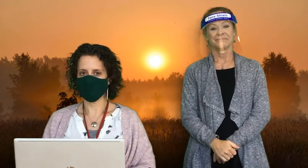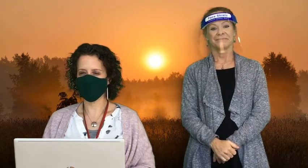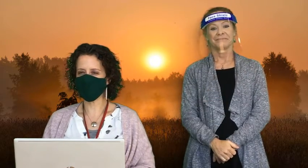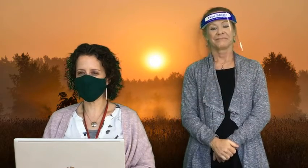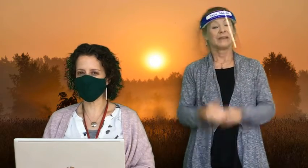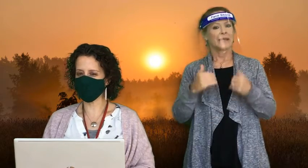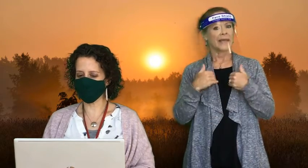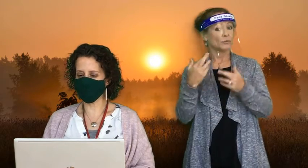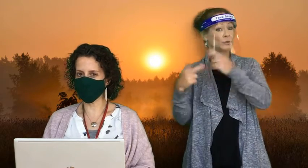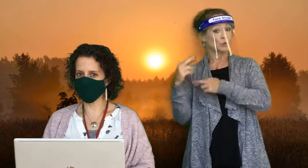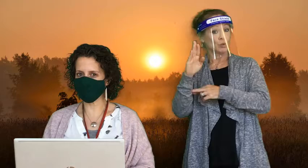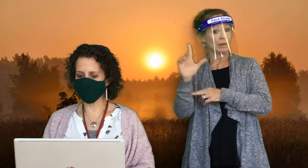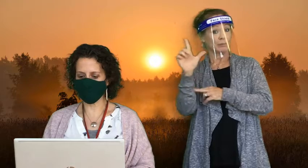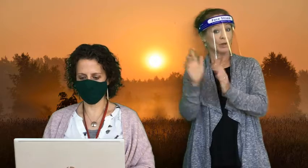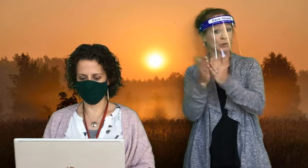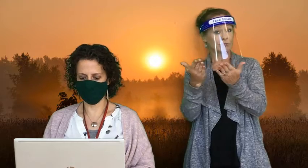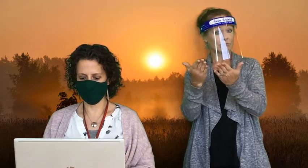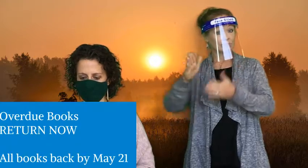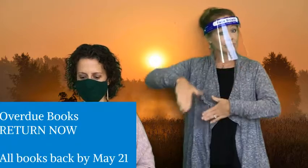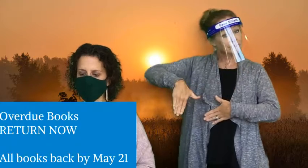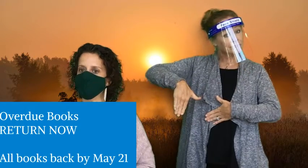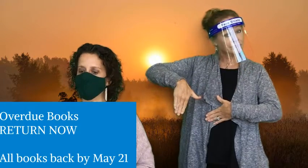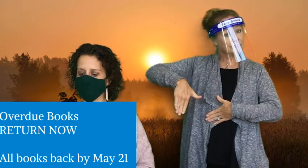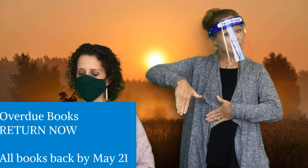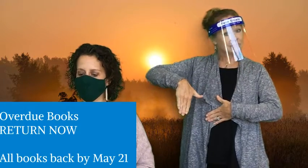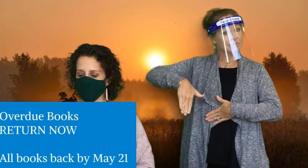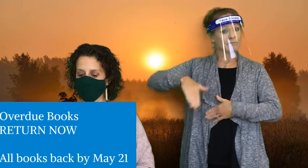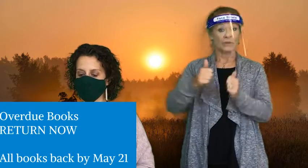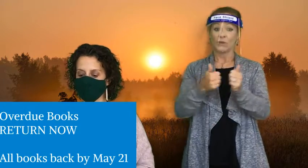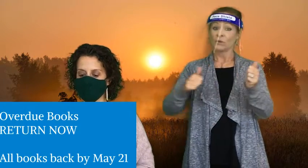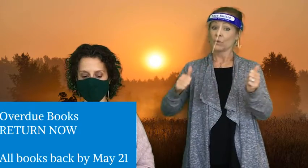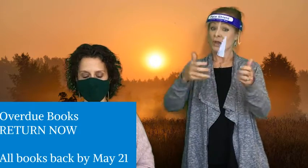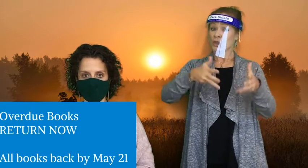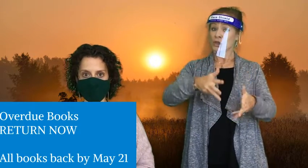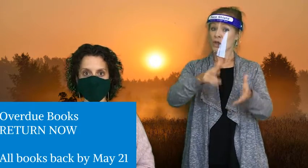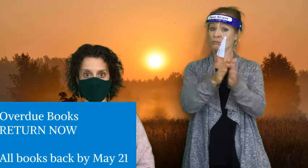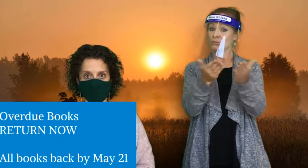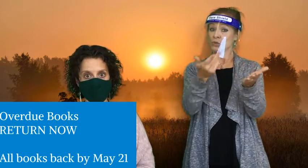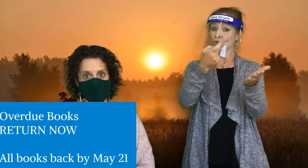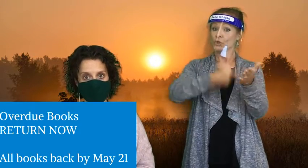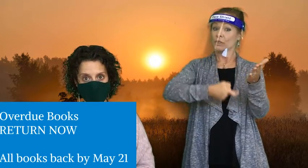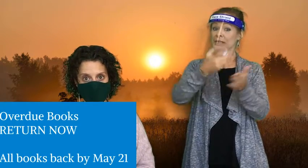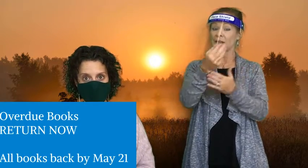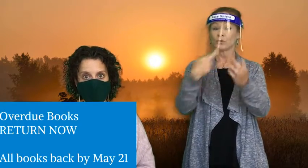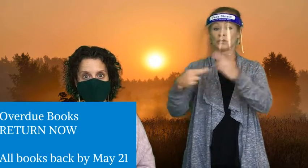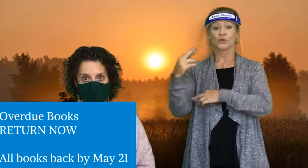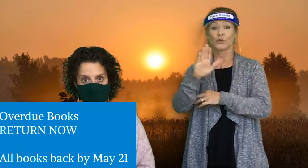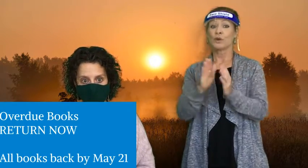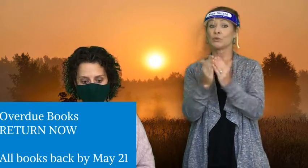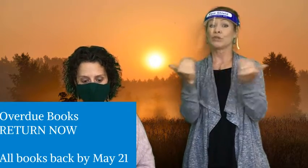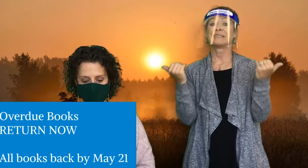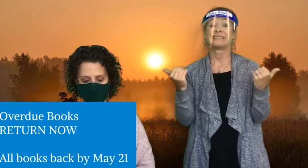Have you returned your library books yet? Avoid lost book charges and return your books